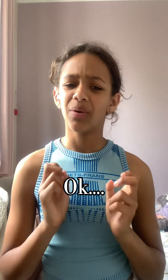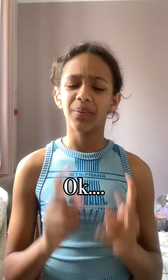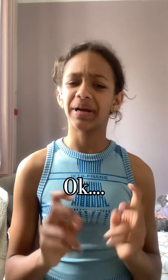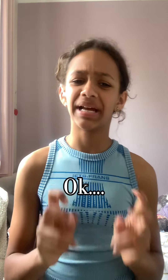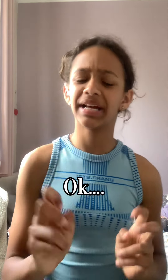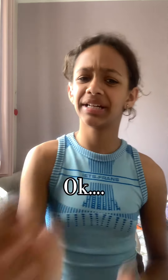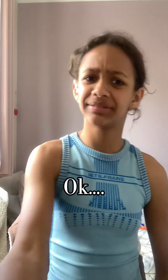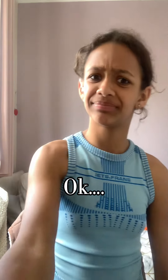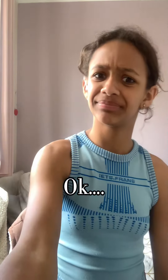We are the